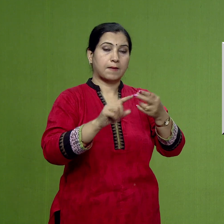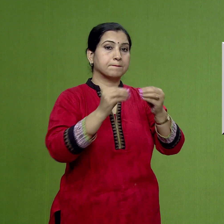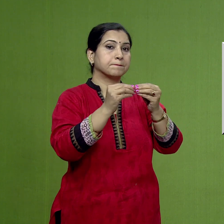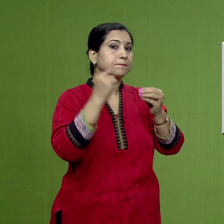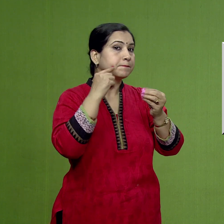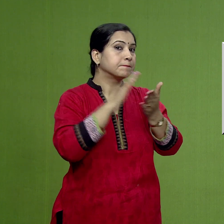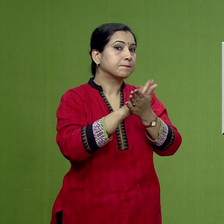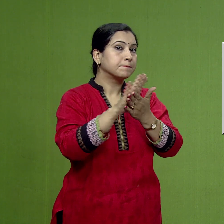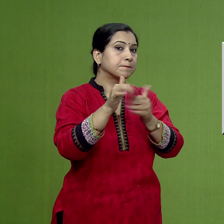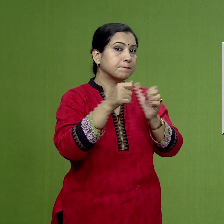Bihar,